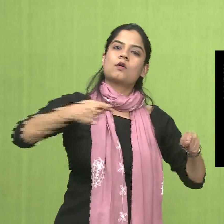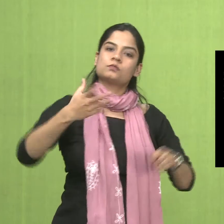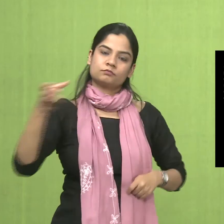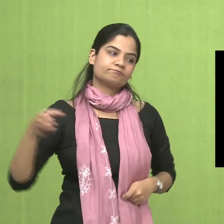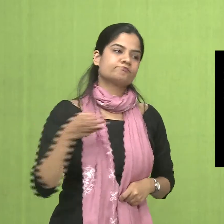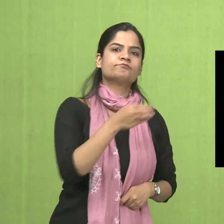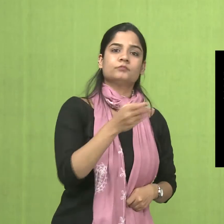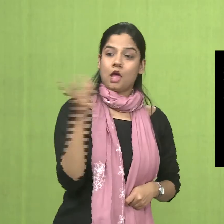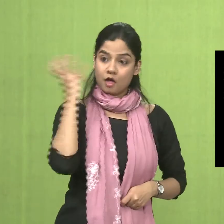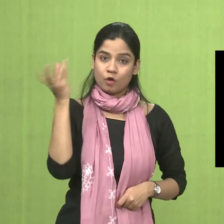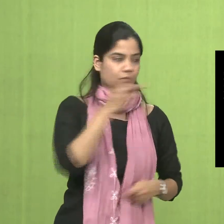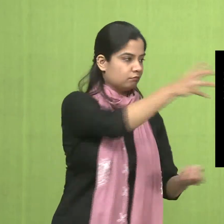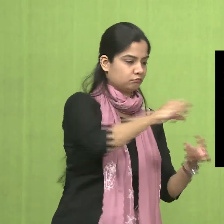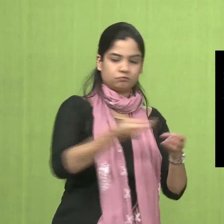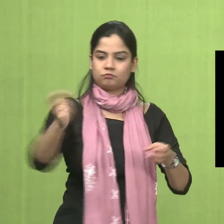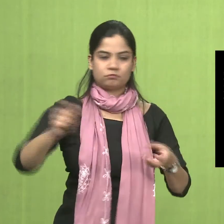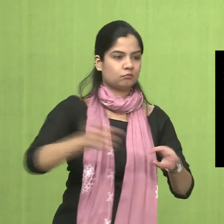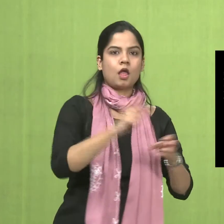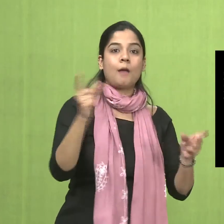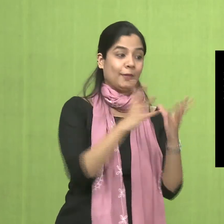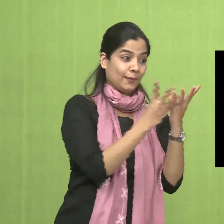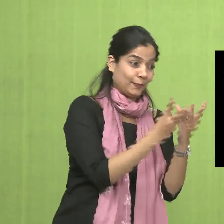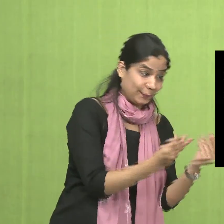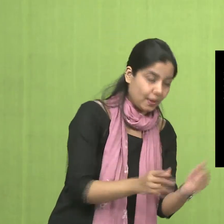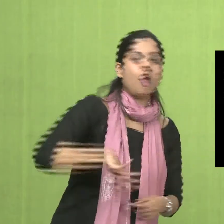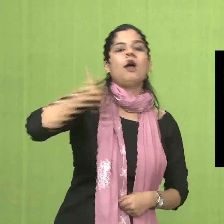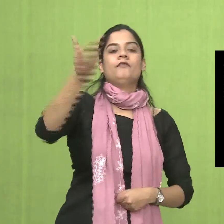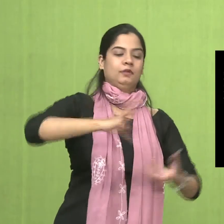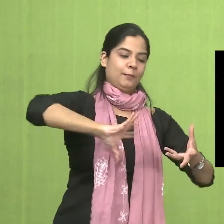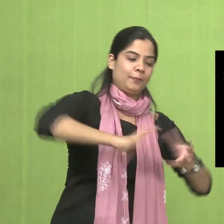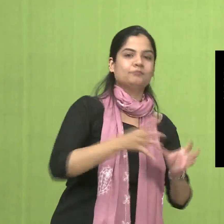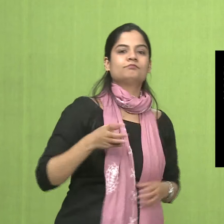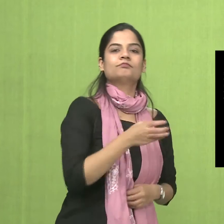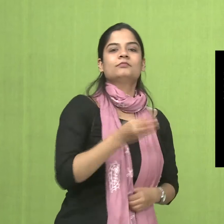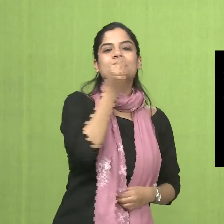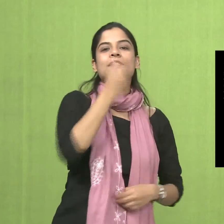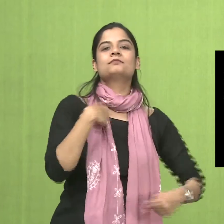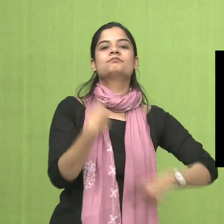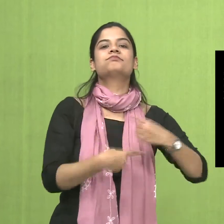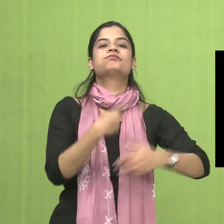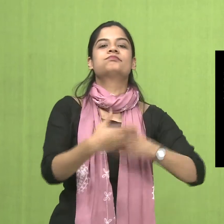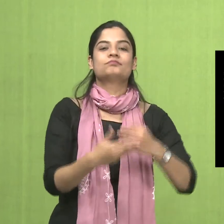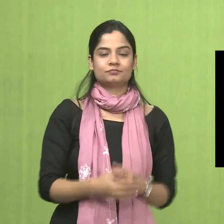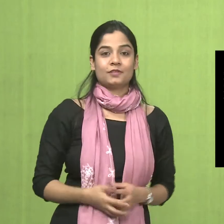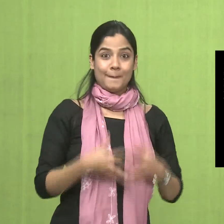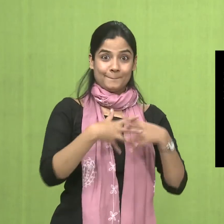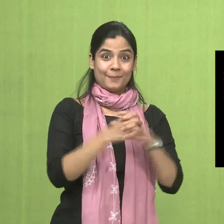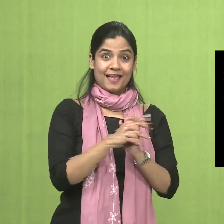again whenever you need it to cook your food. So this is called using ready to use consume items. Not just